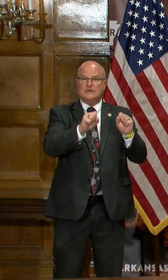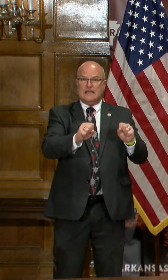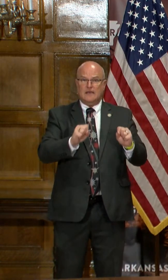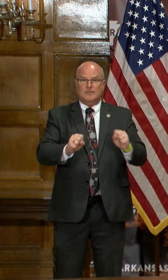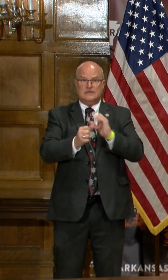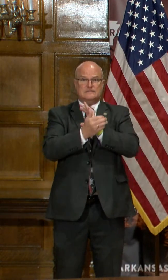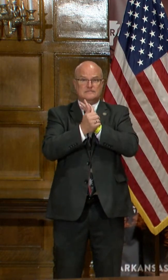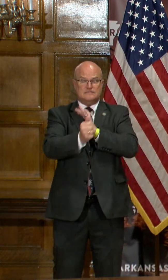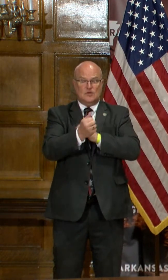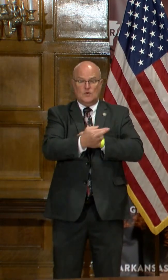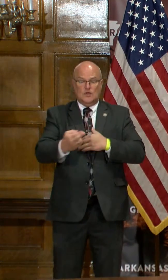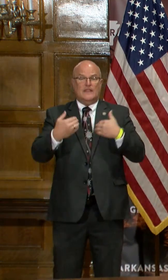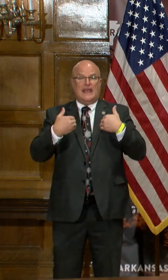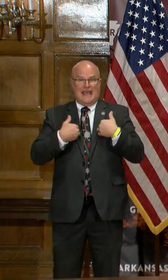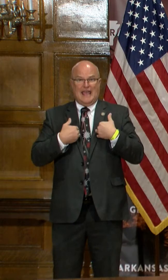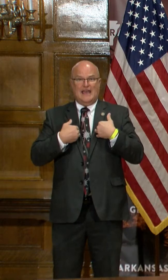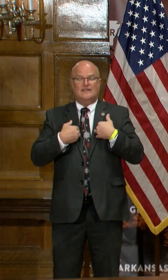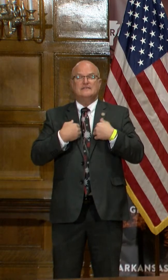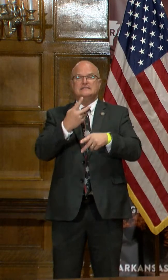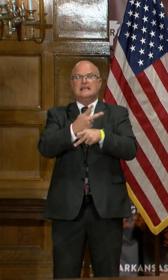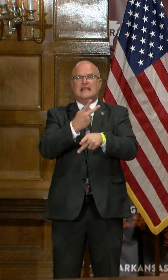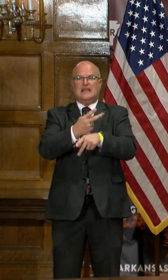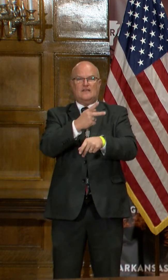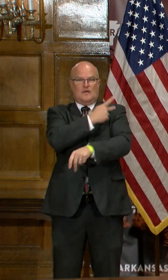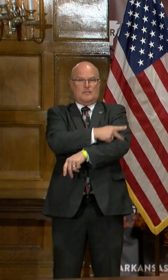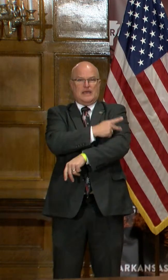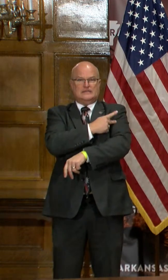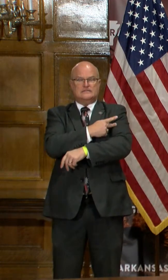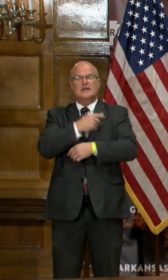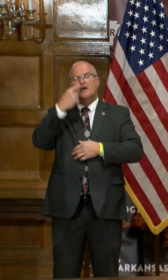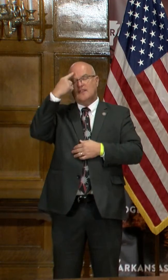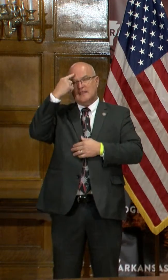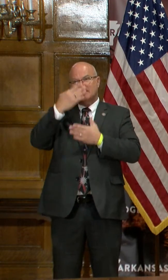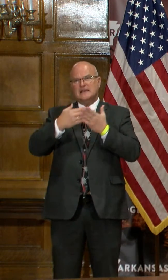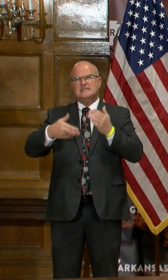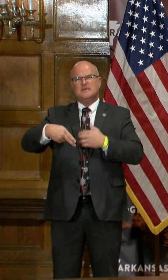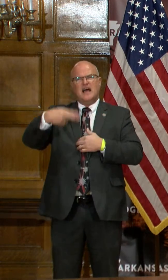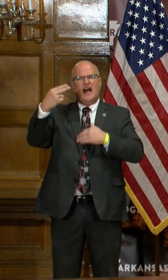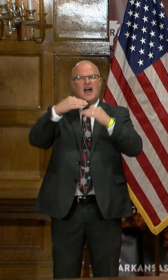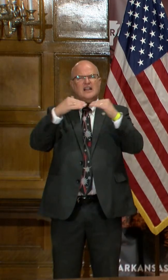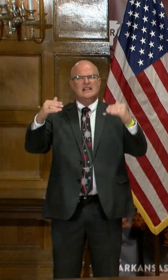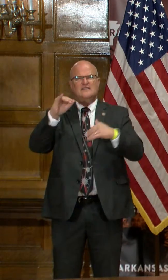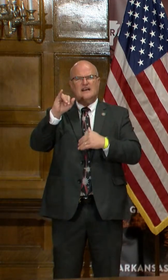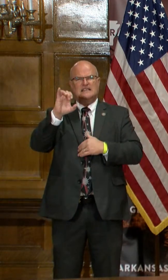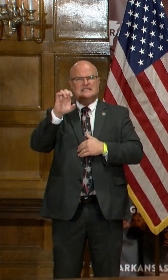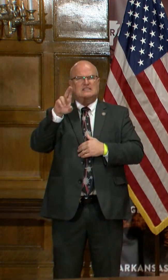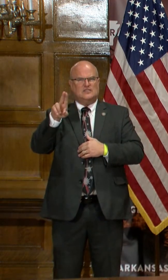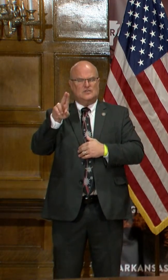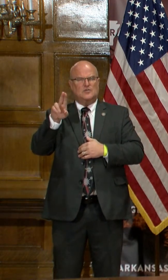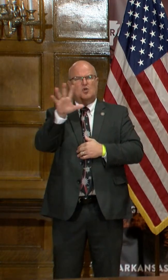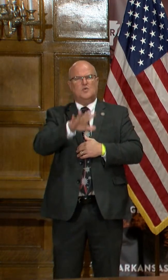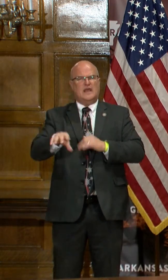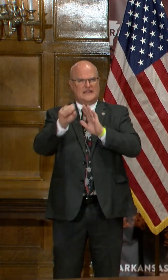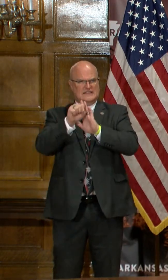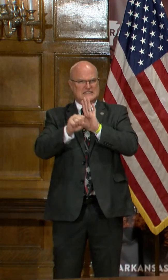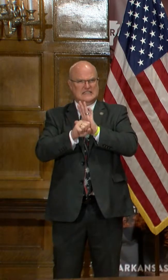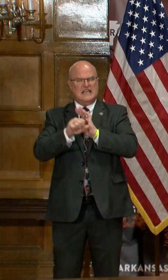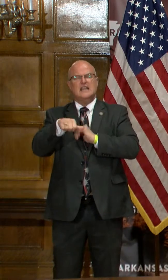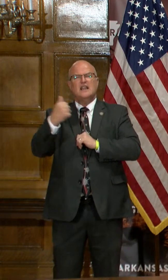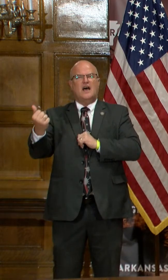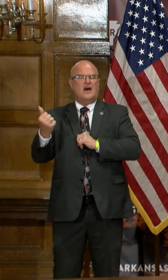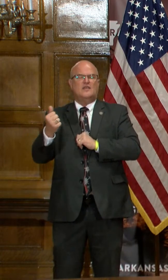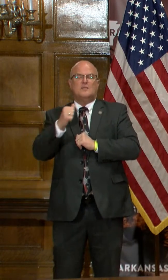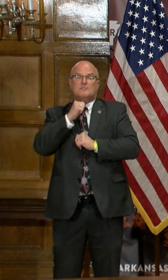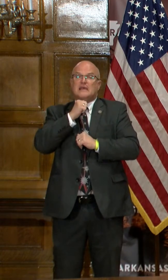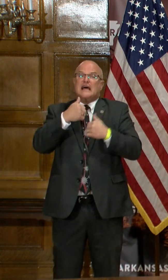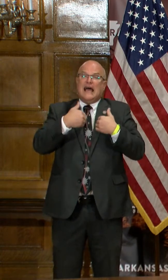and resources that they have available to take care of patients. So you think about some of the higher level ICU facilities around the state and others that may not